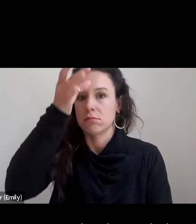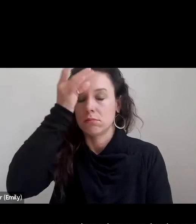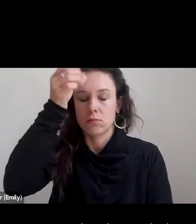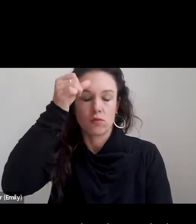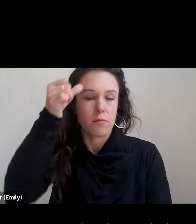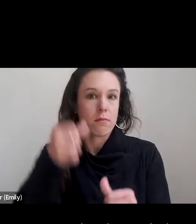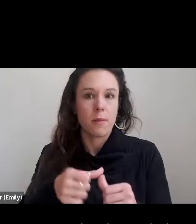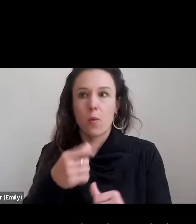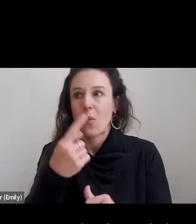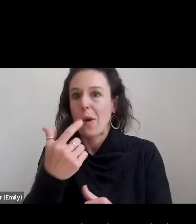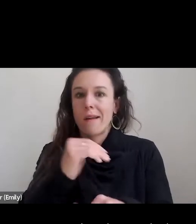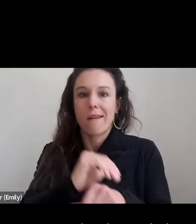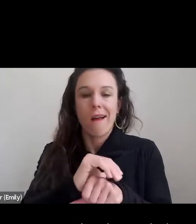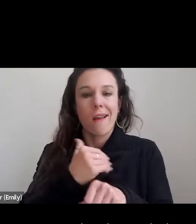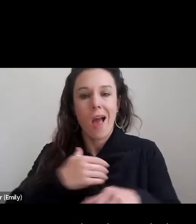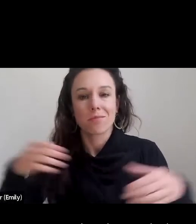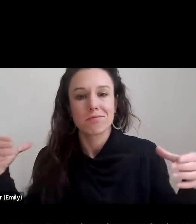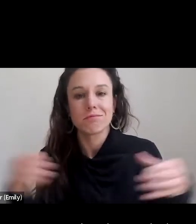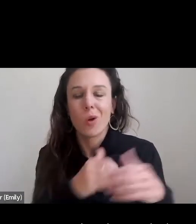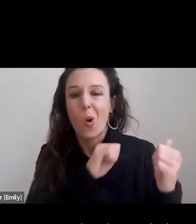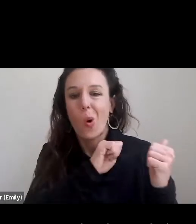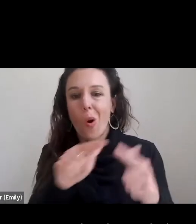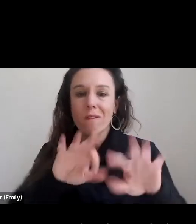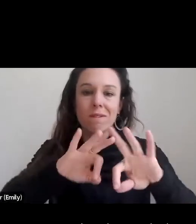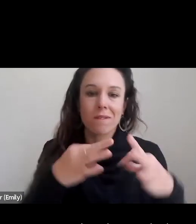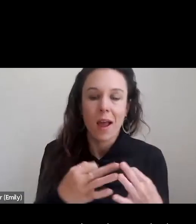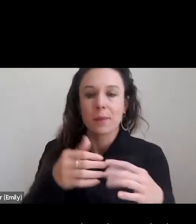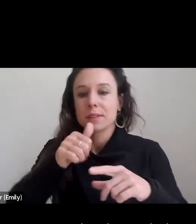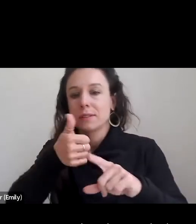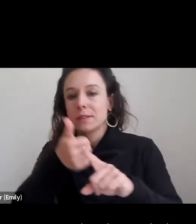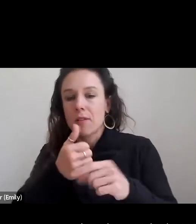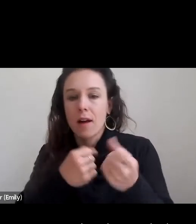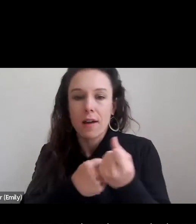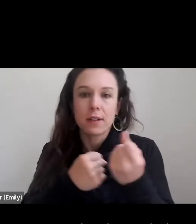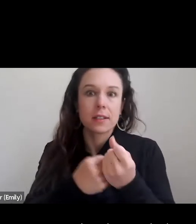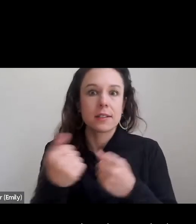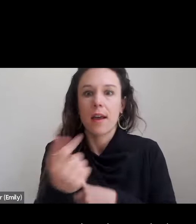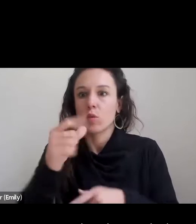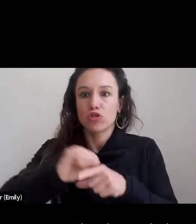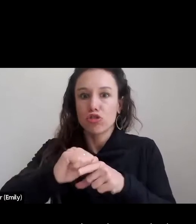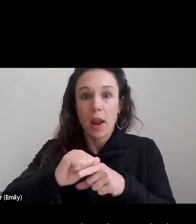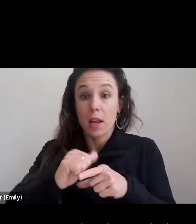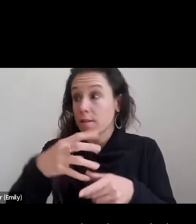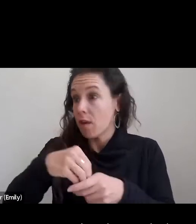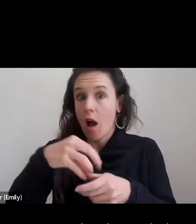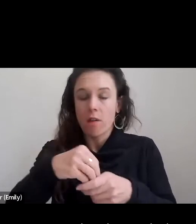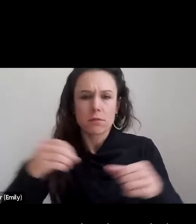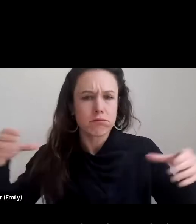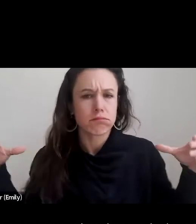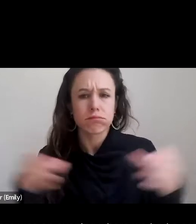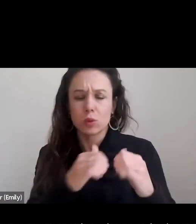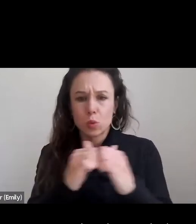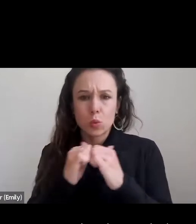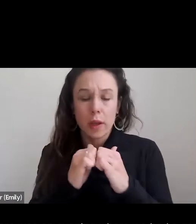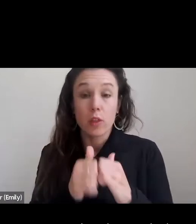with all the family and self-advocate trainers, all of us that were involved in the training partnership. And the self-advocates got